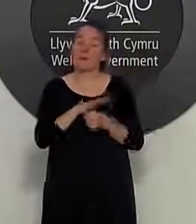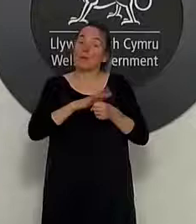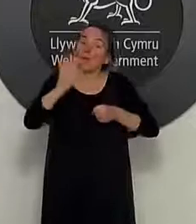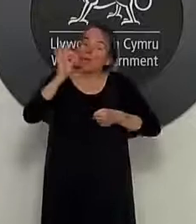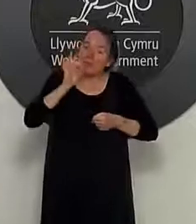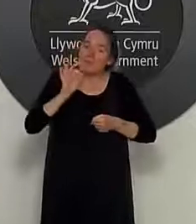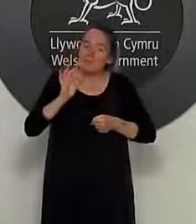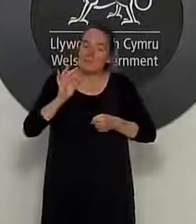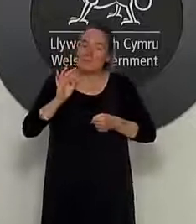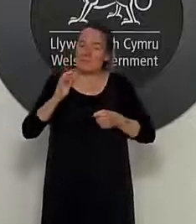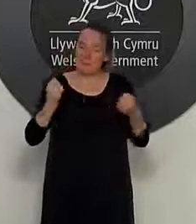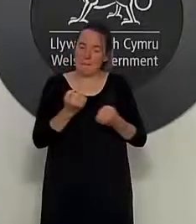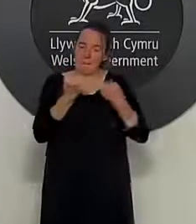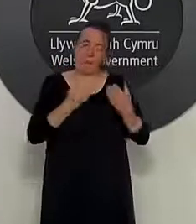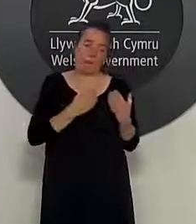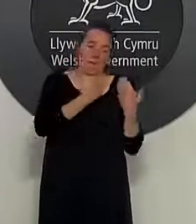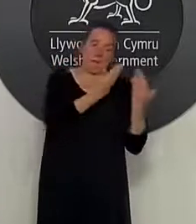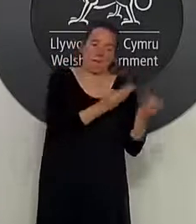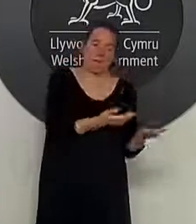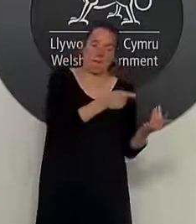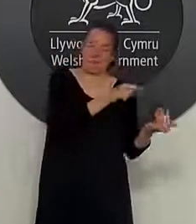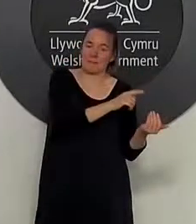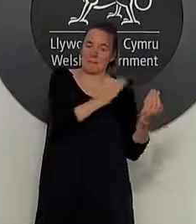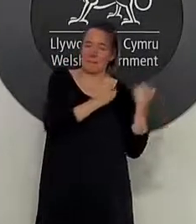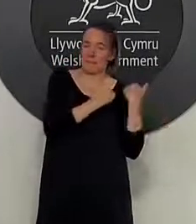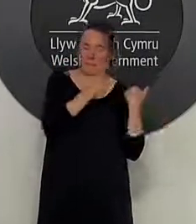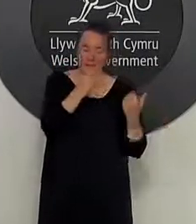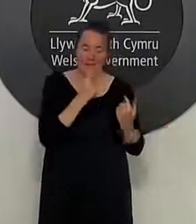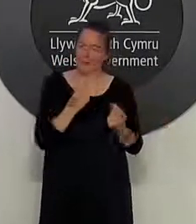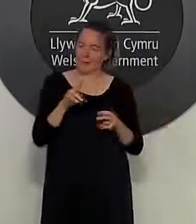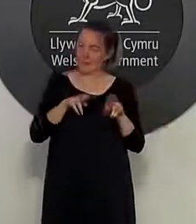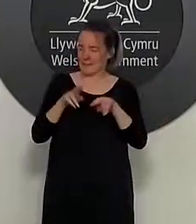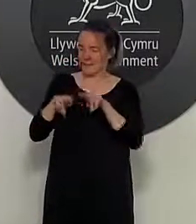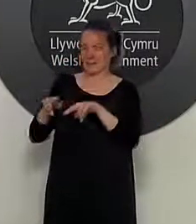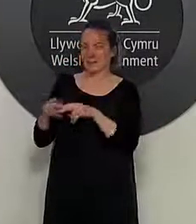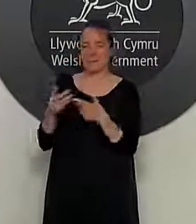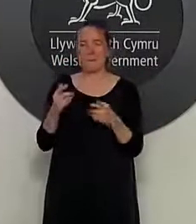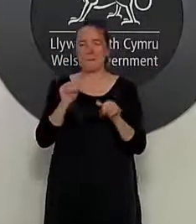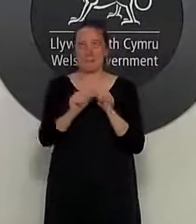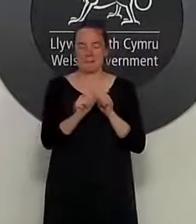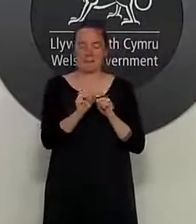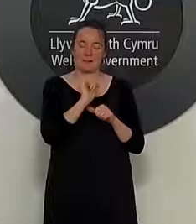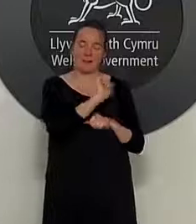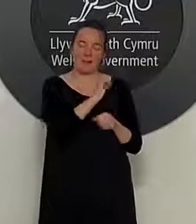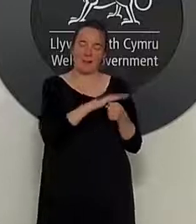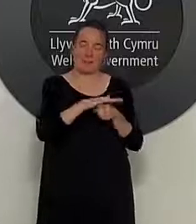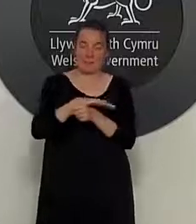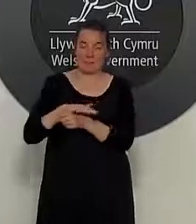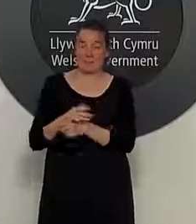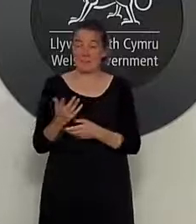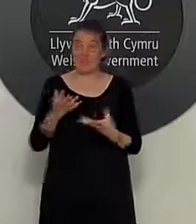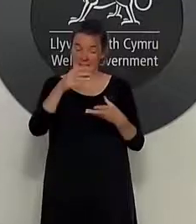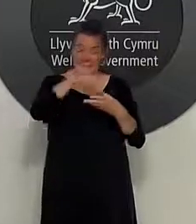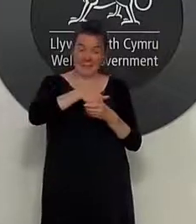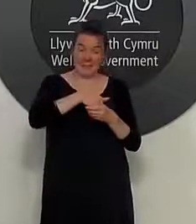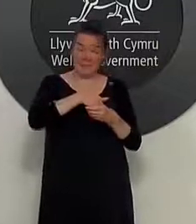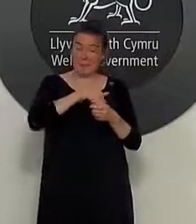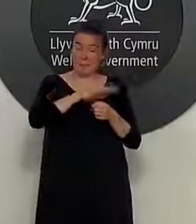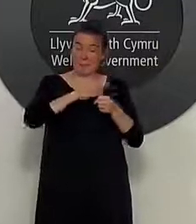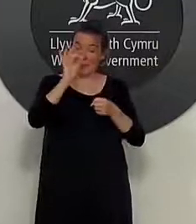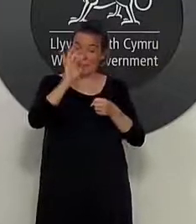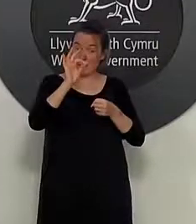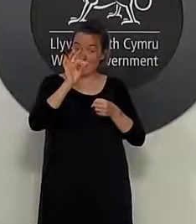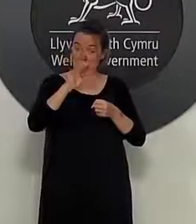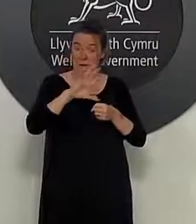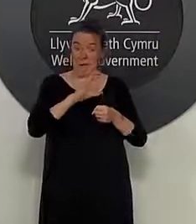people closest to the ground, best able to make an estimate, even within the local authority. Circumstances will vary from one part